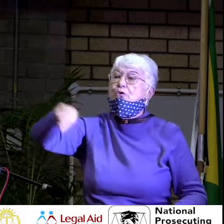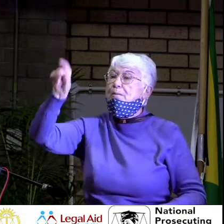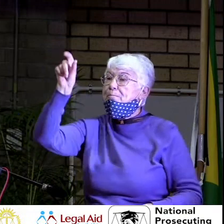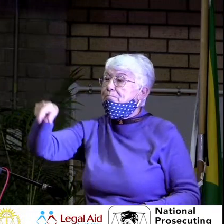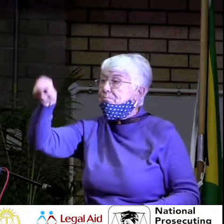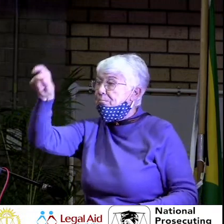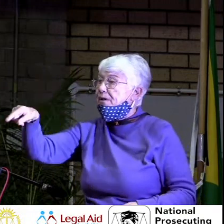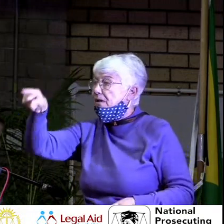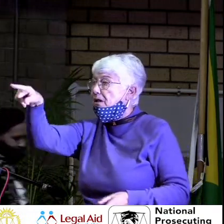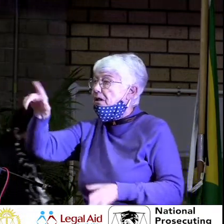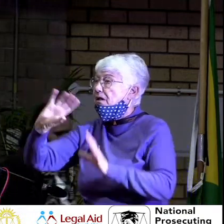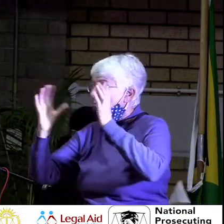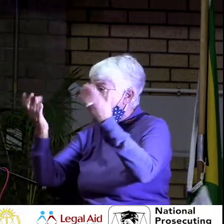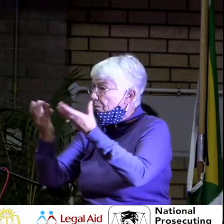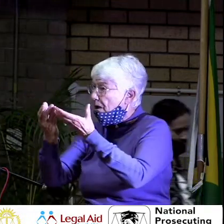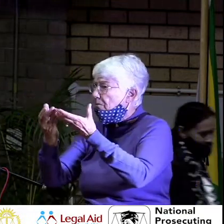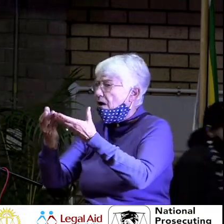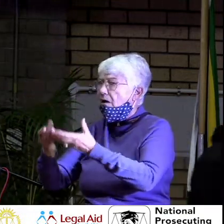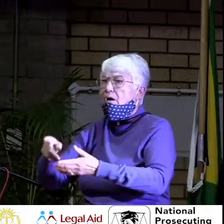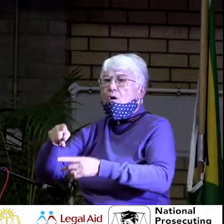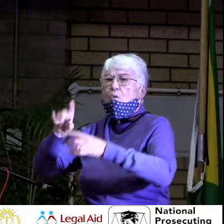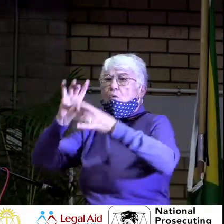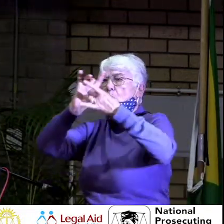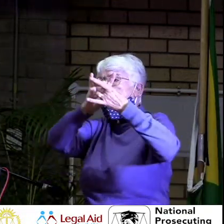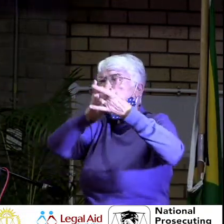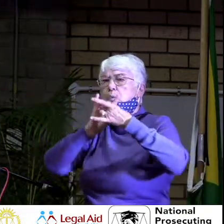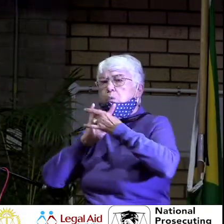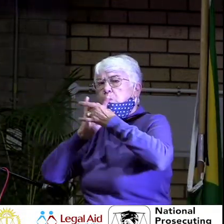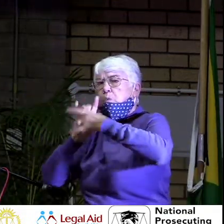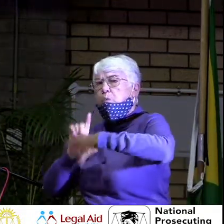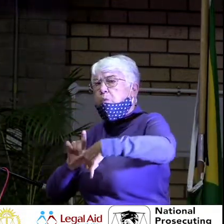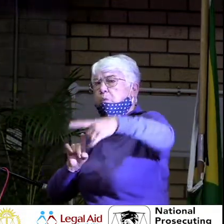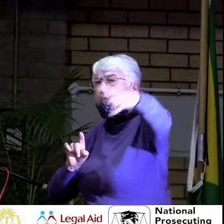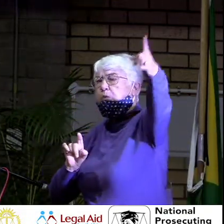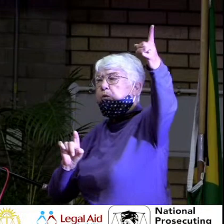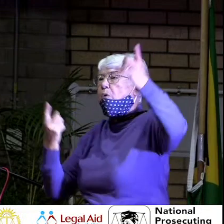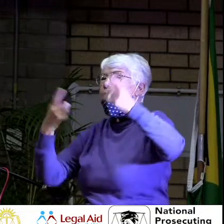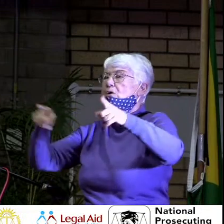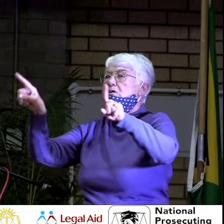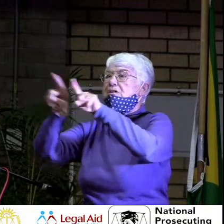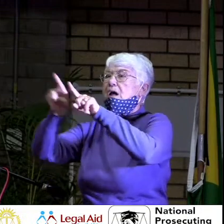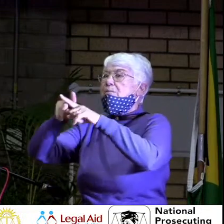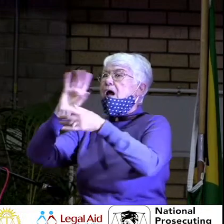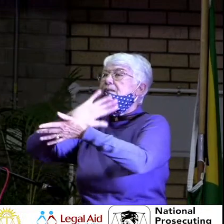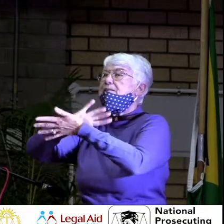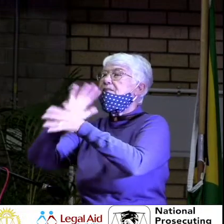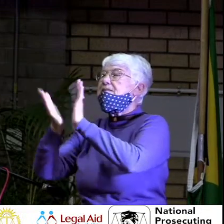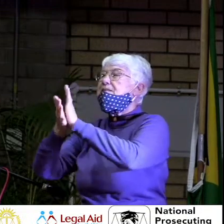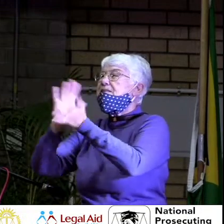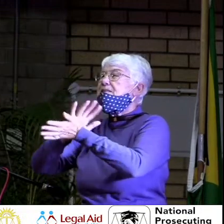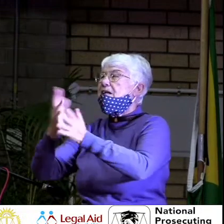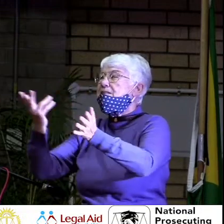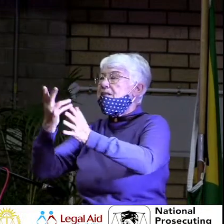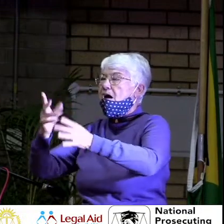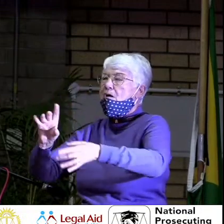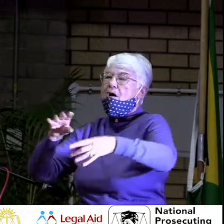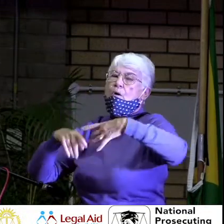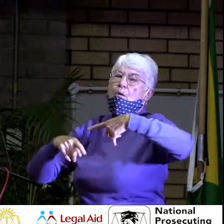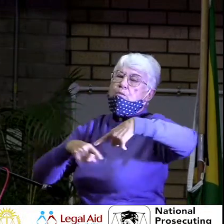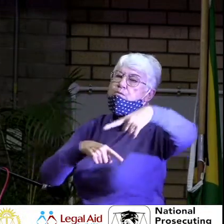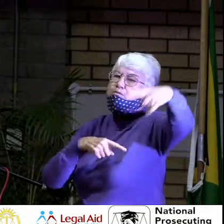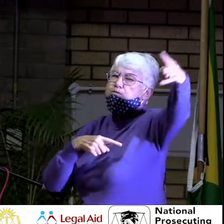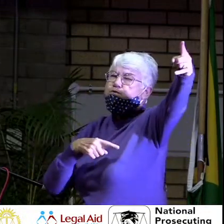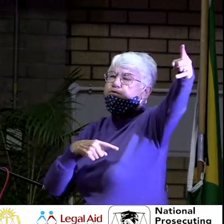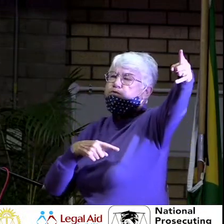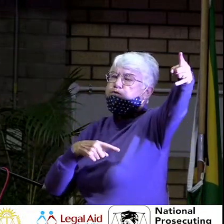the queue we encounter there looks like a SASA queue of people who have challenges with violence,